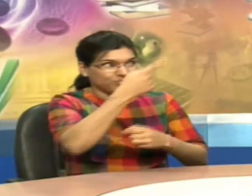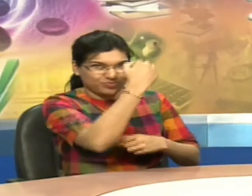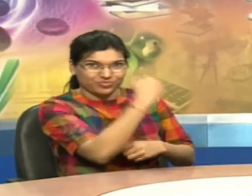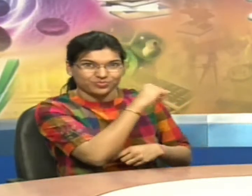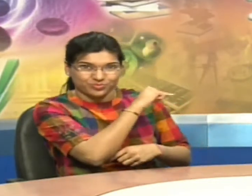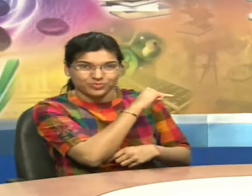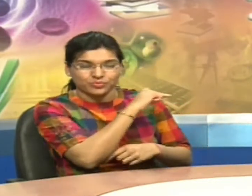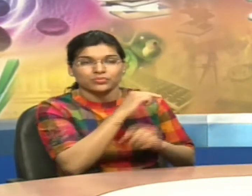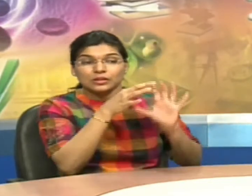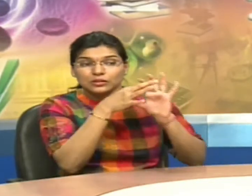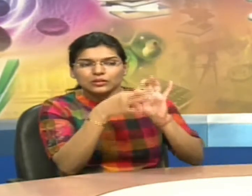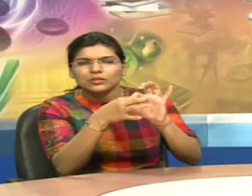Is